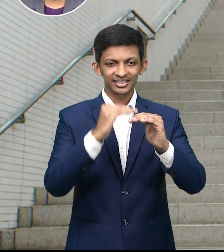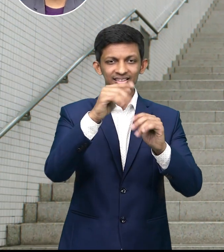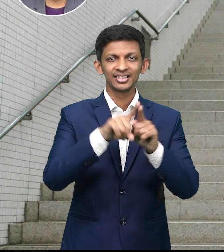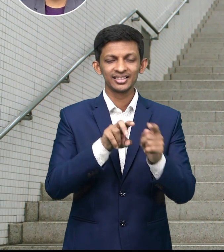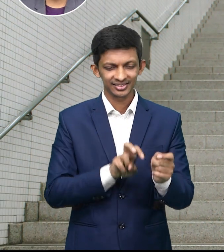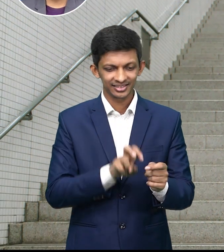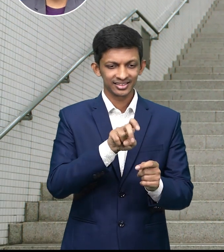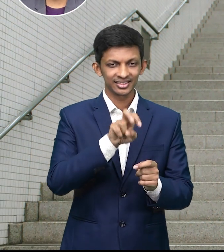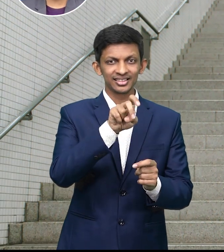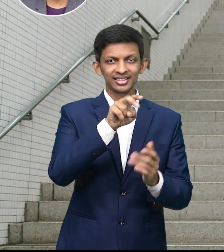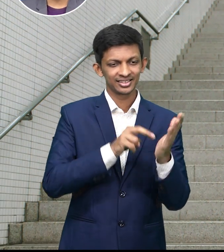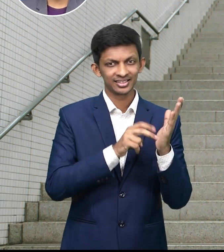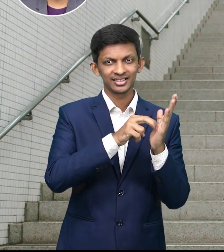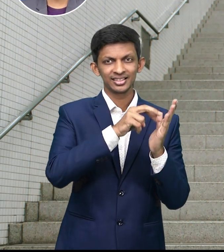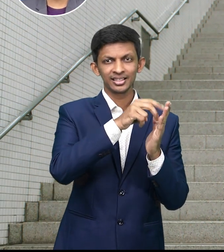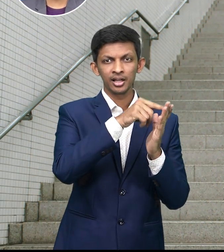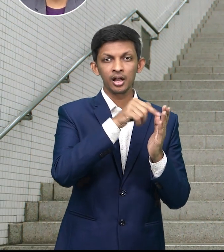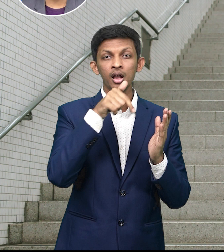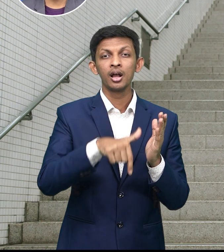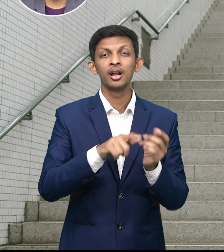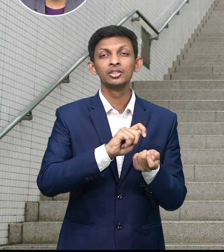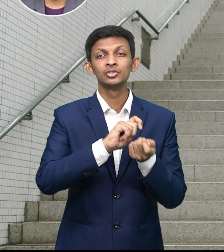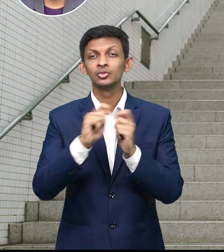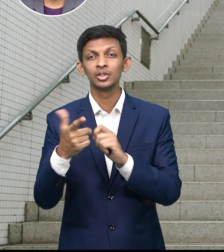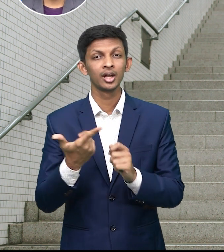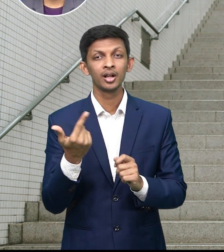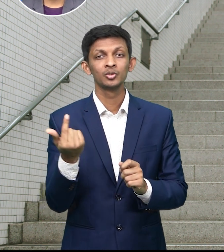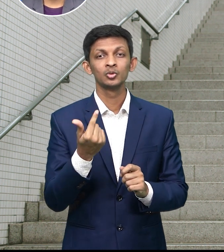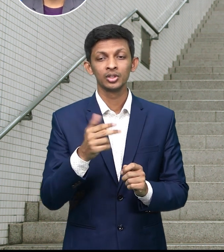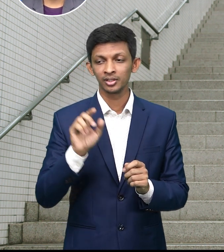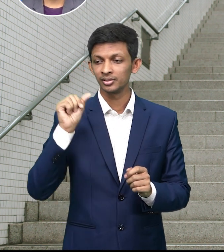Taking the stairs instead of using the lift.